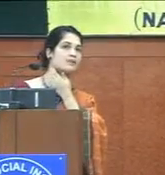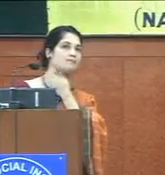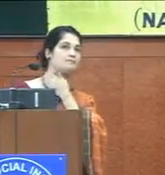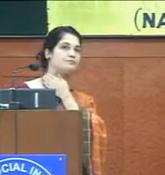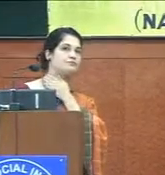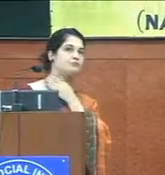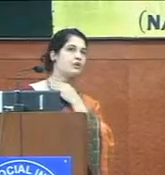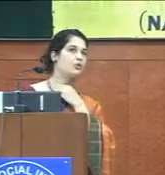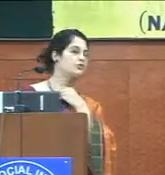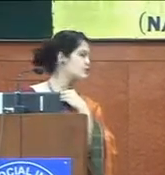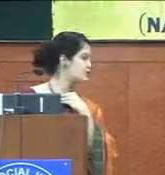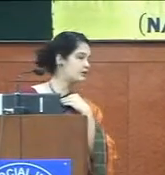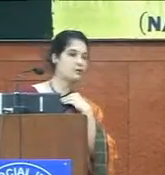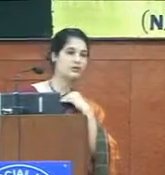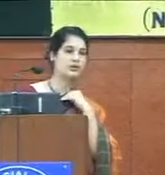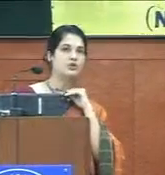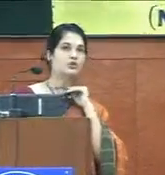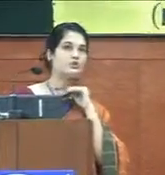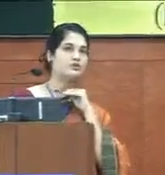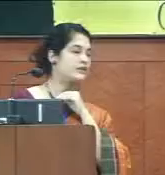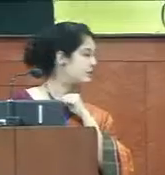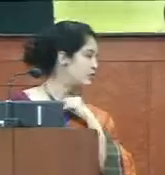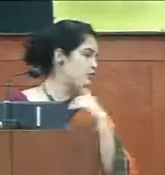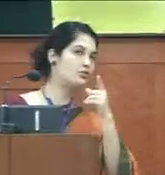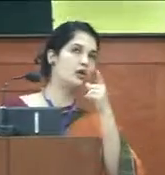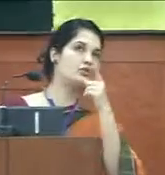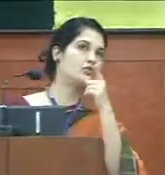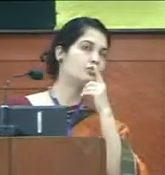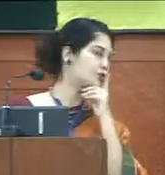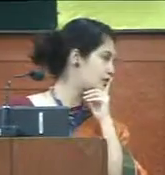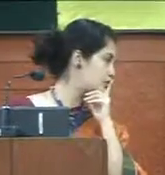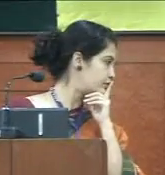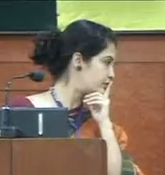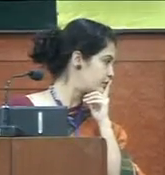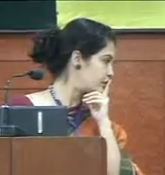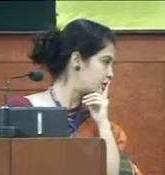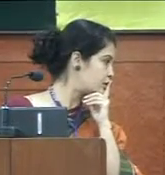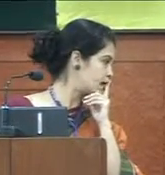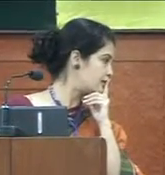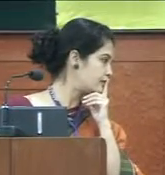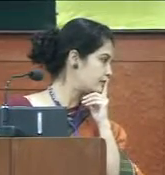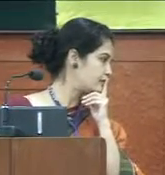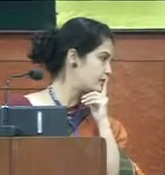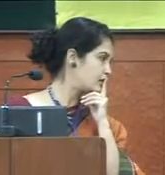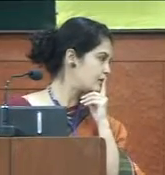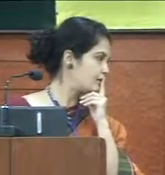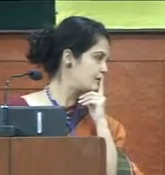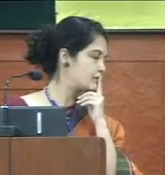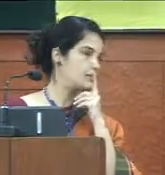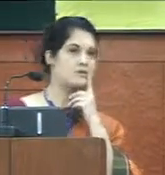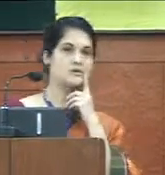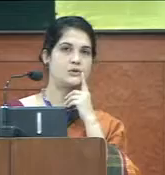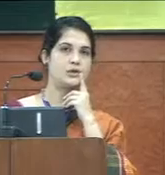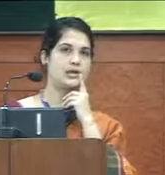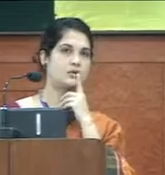We'll take questions till about 2:50, 2:10, 2:15, 2:10.